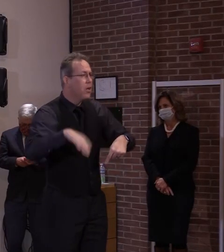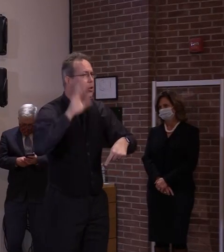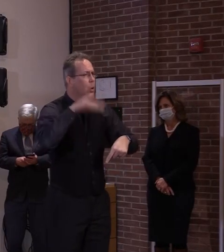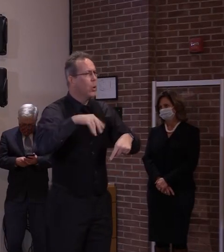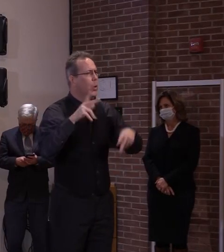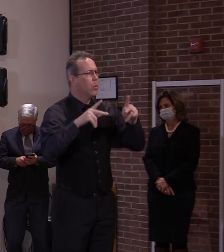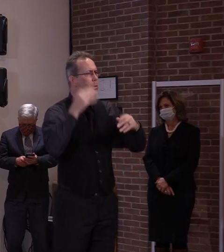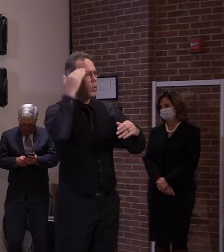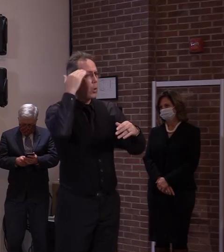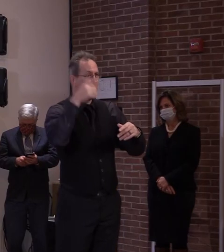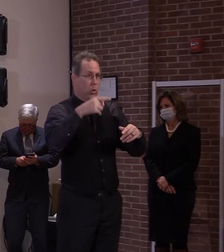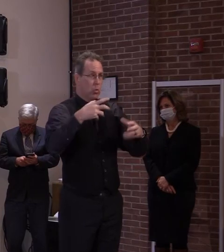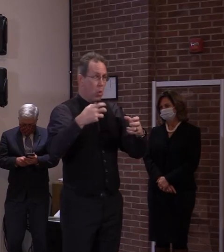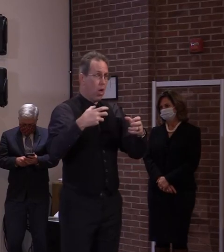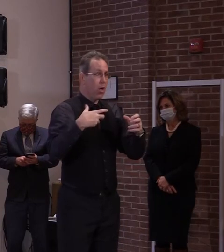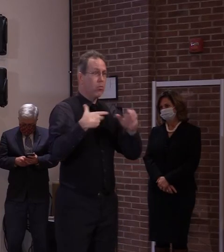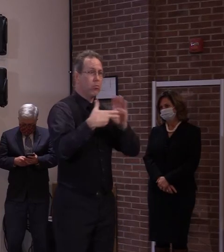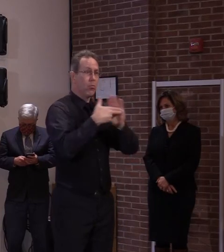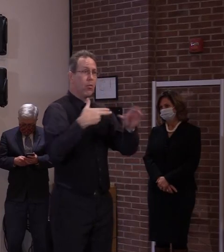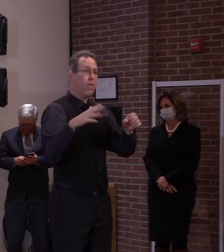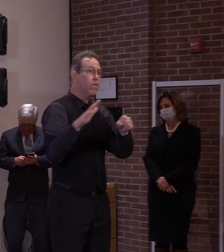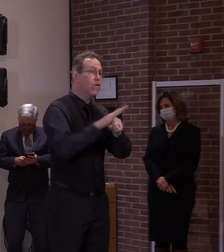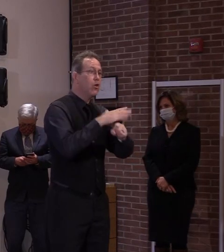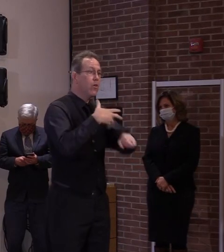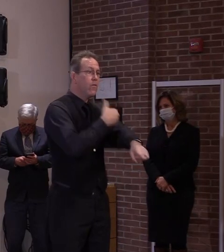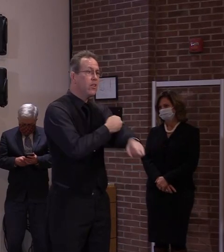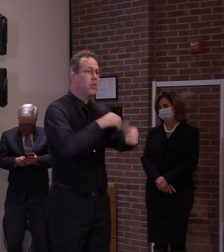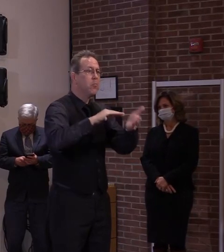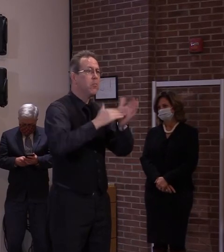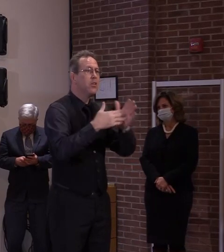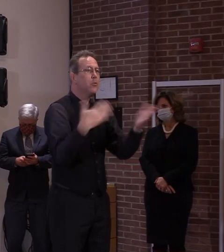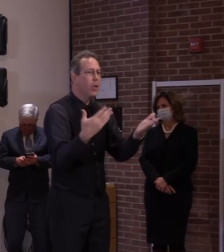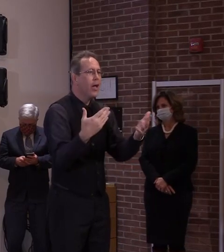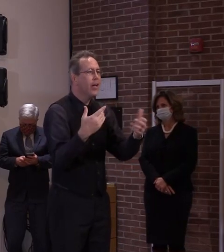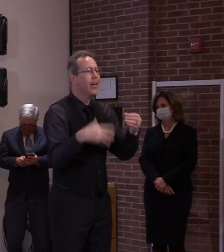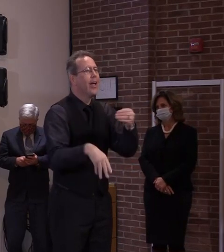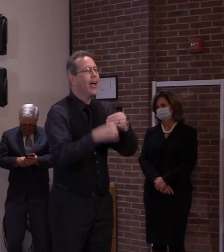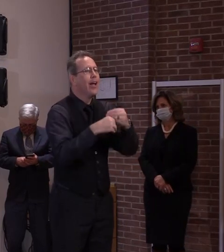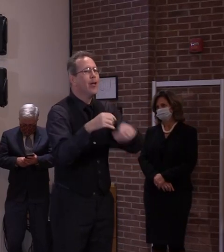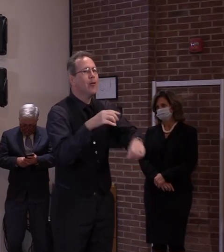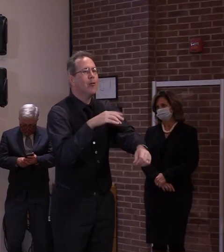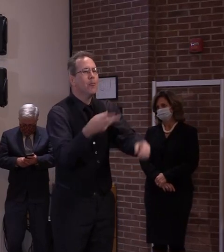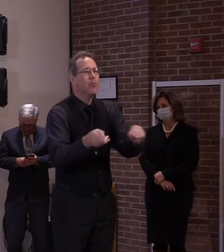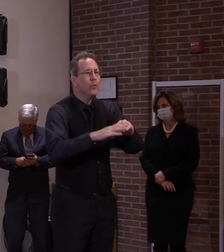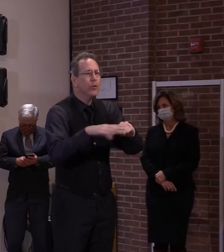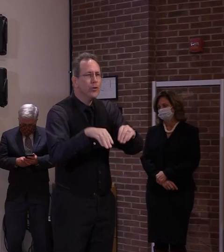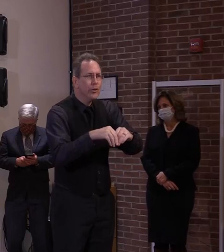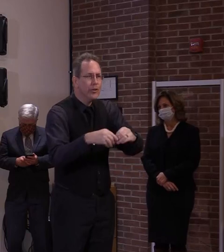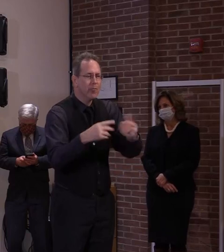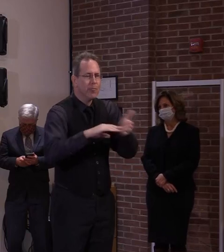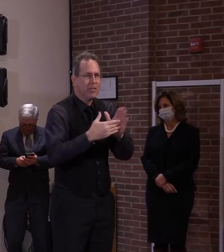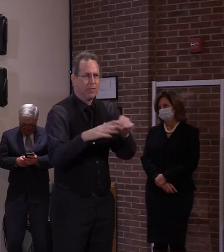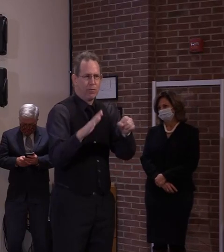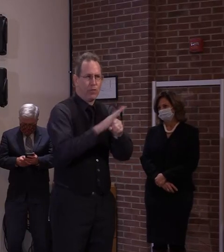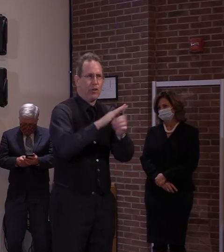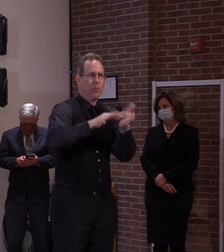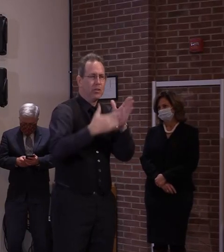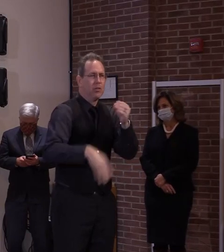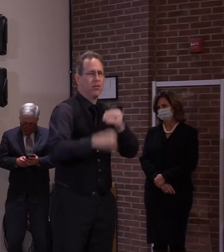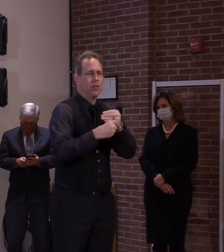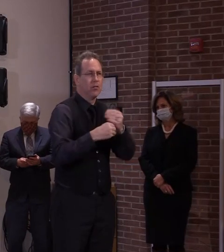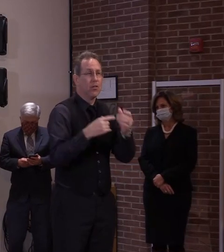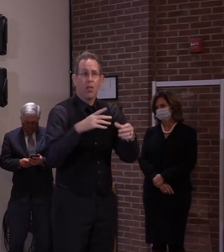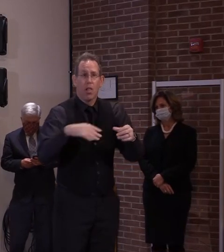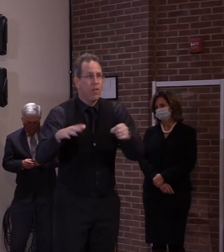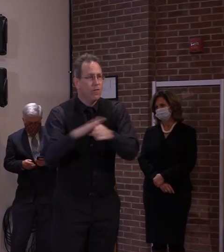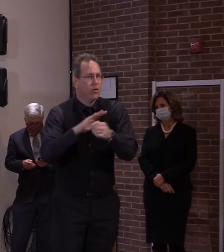consider themselves really protected, they need to have the booster, period. We have been blessed in